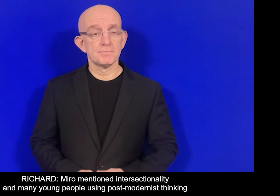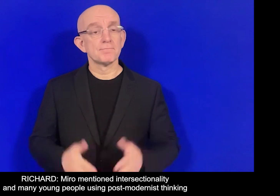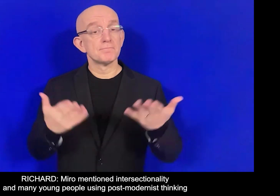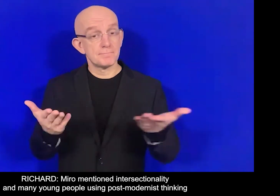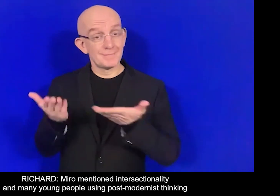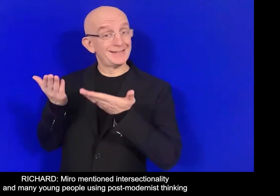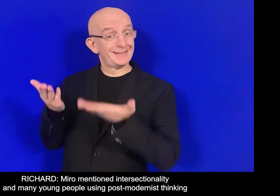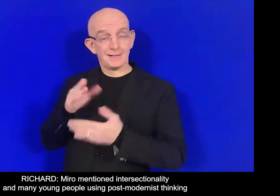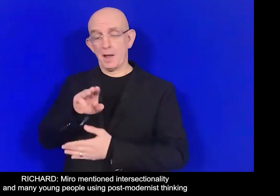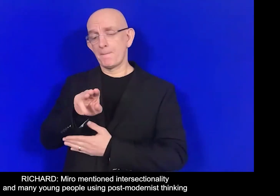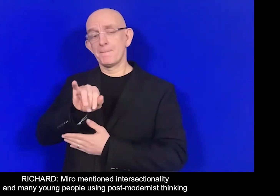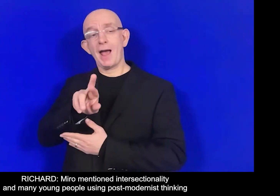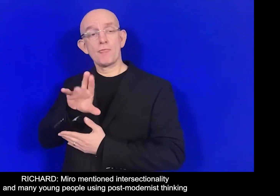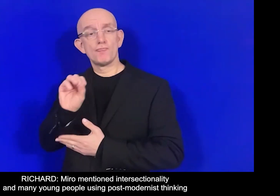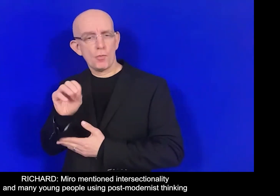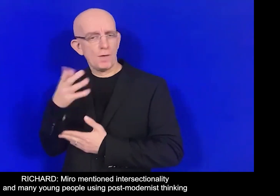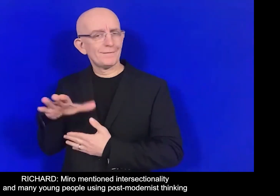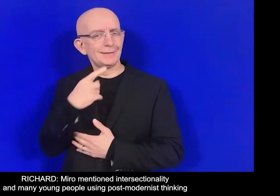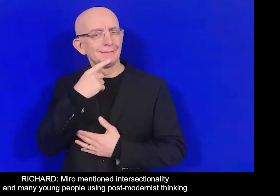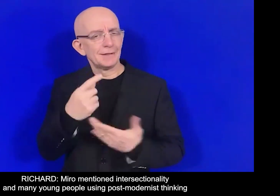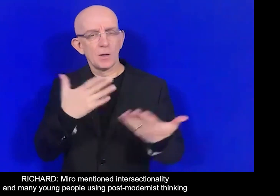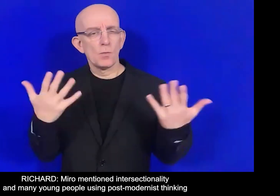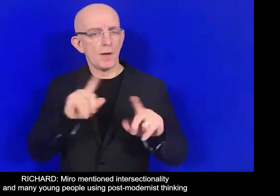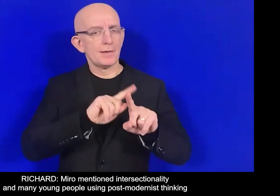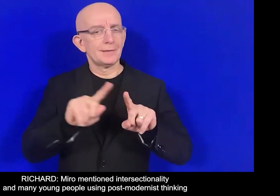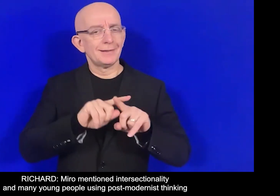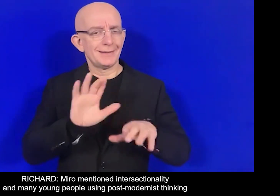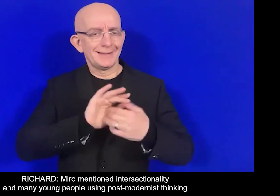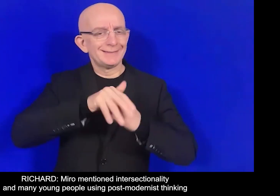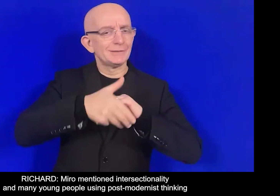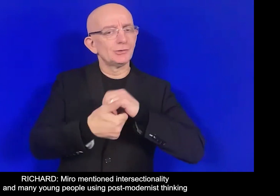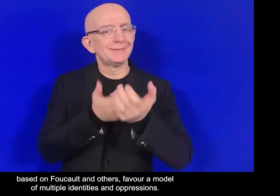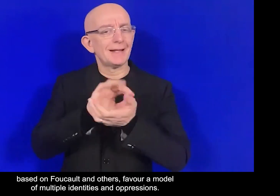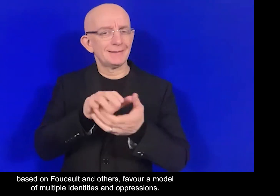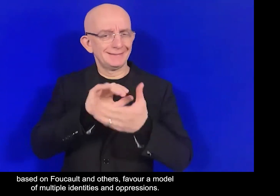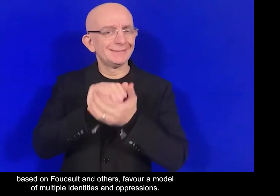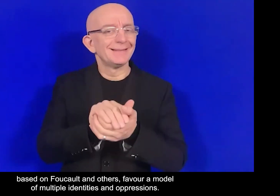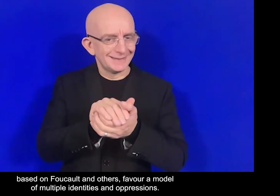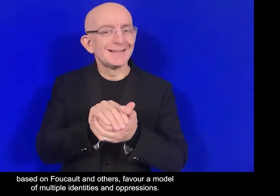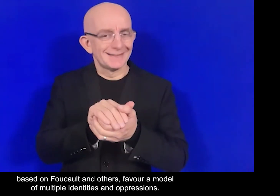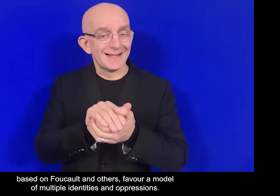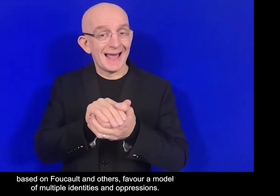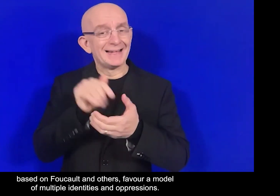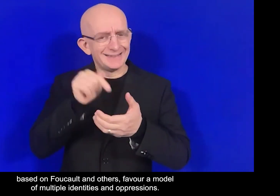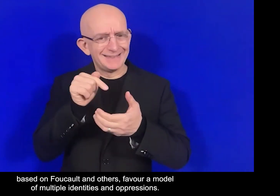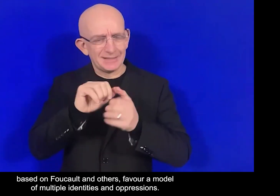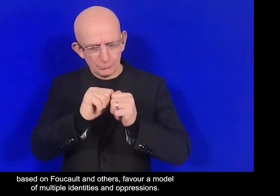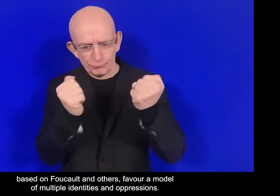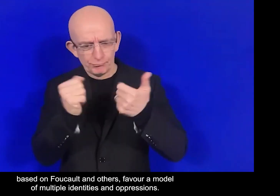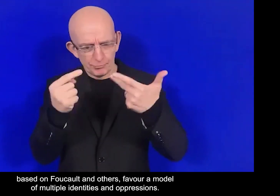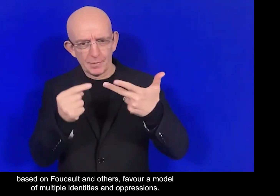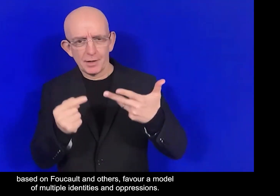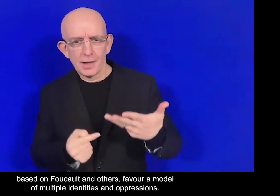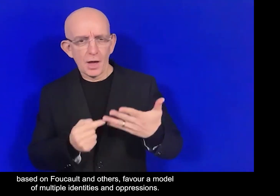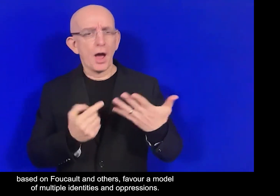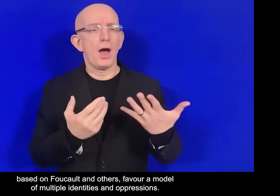Miro mentioned intersectionality, and many young people using postmodernist thinking based on Foucault and others favor